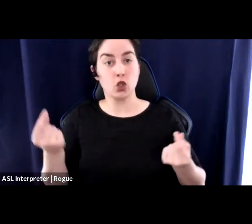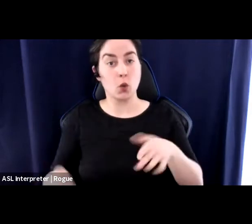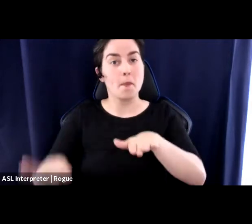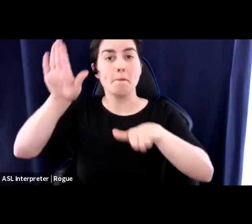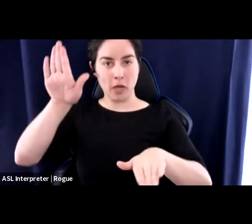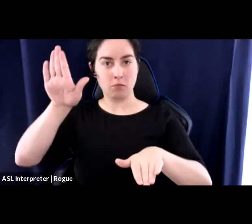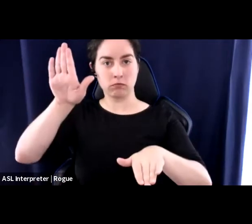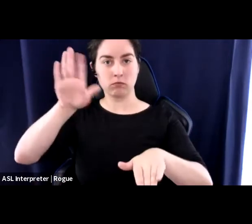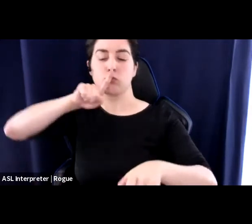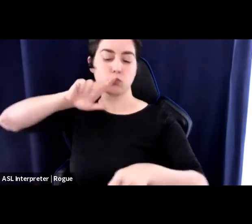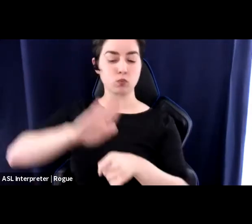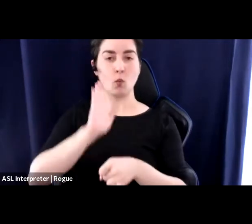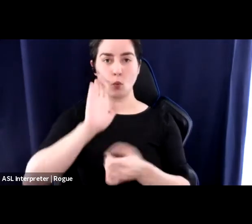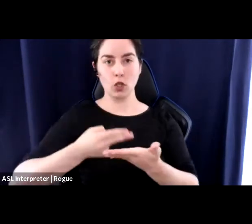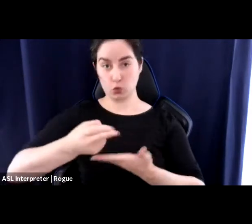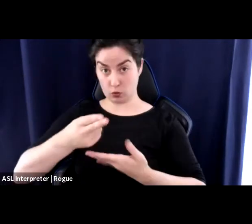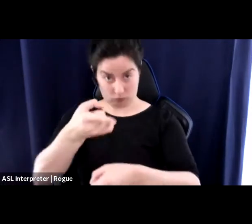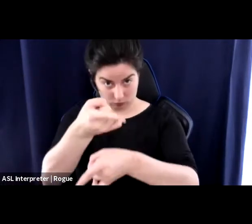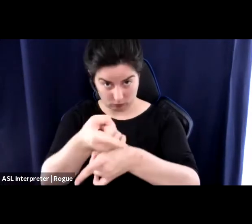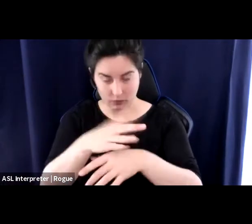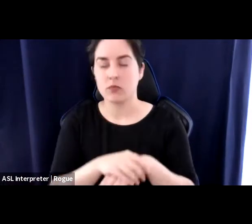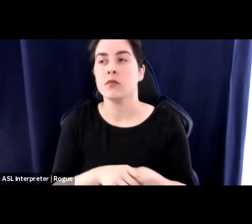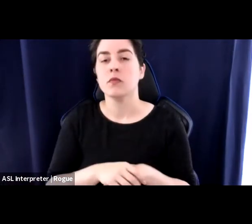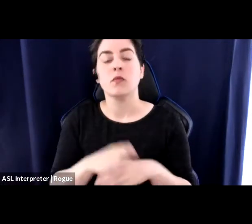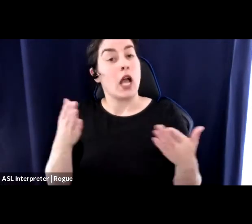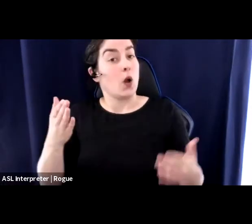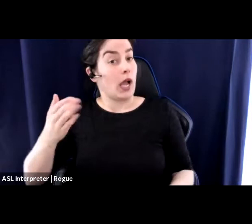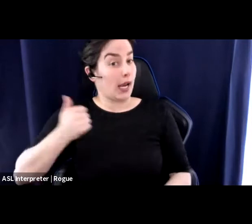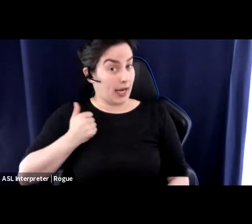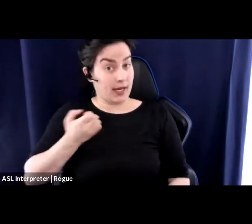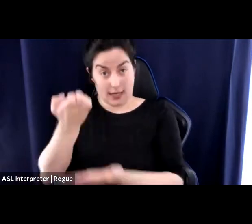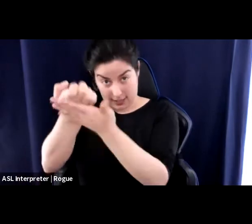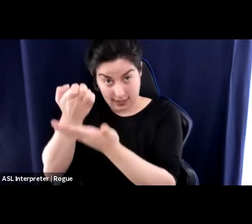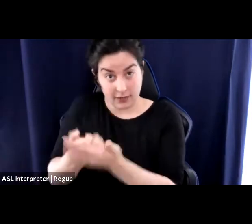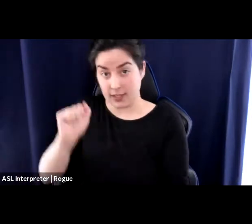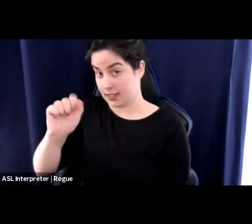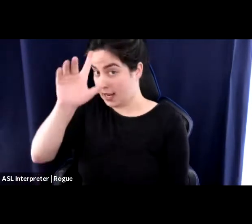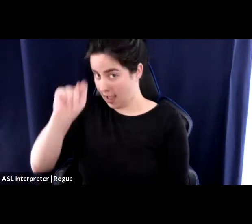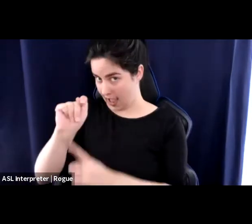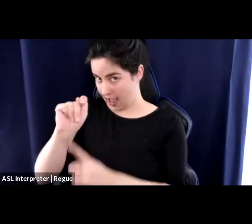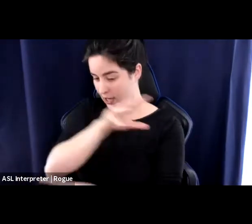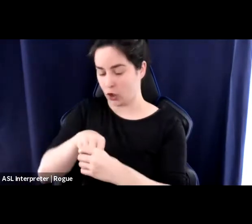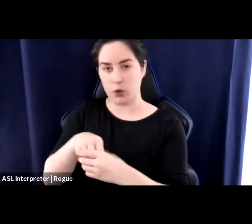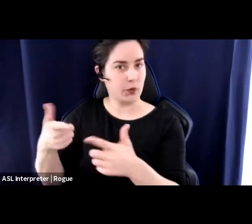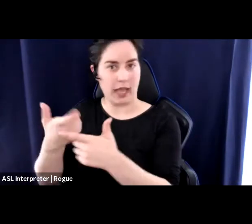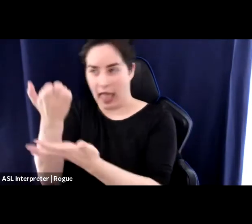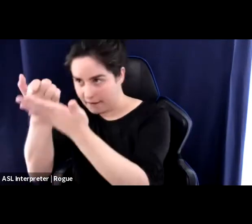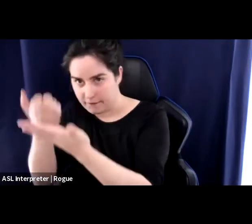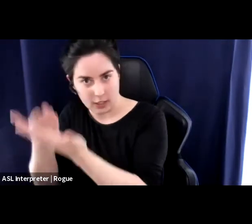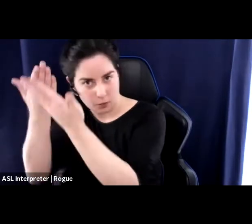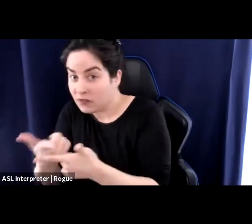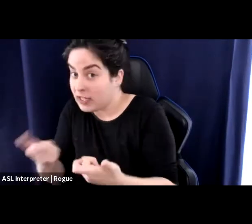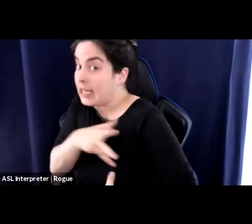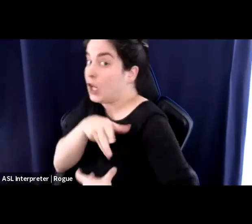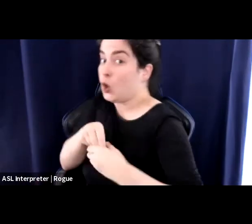truth. The Canada Evidence Act, which governs evidence including witness testimony, has set up